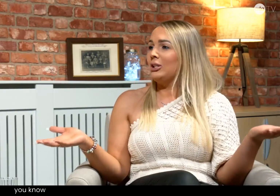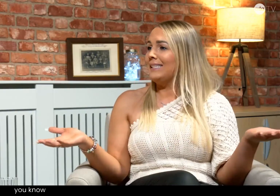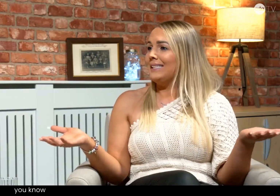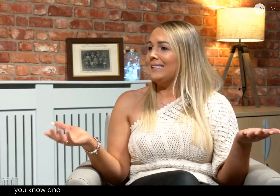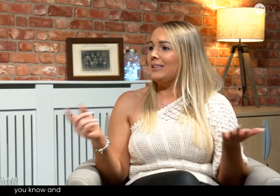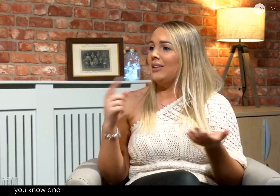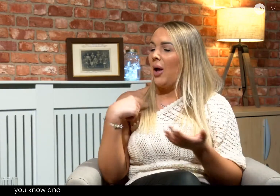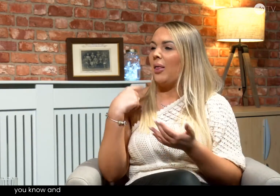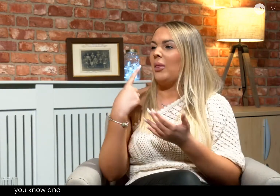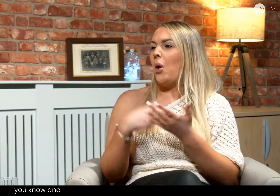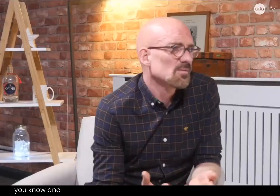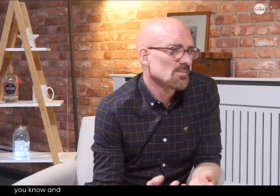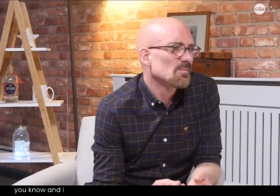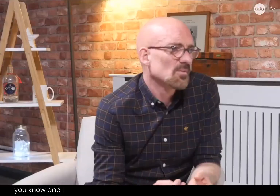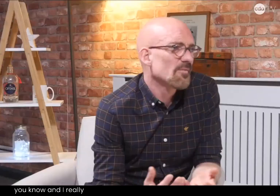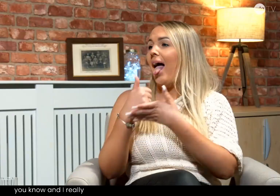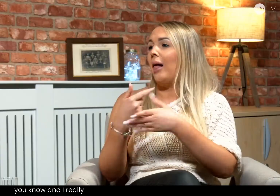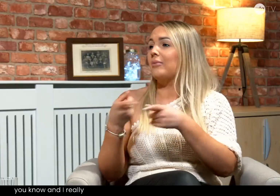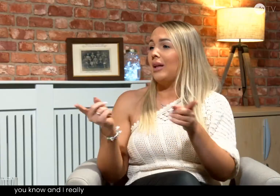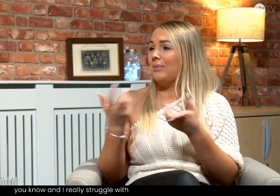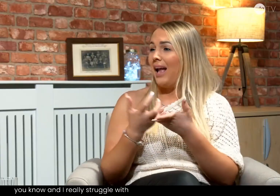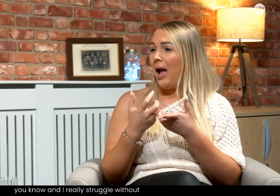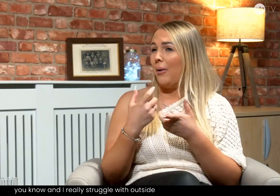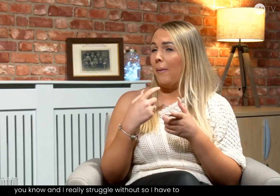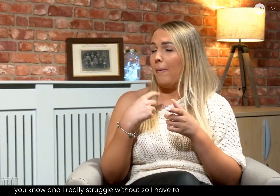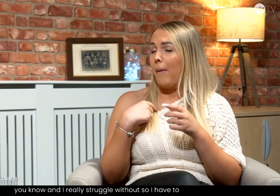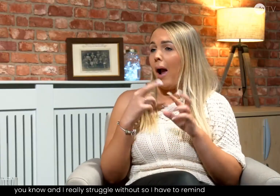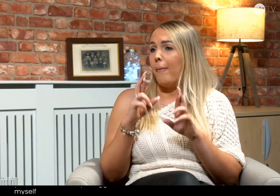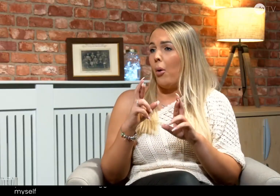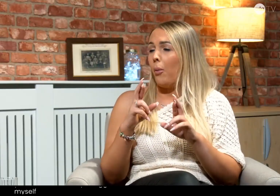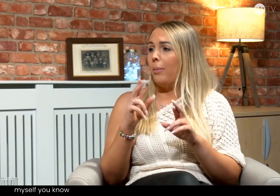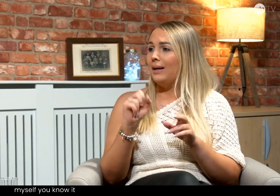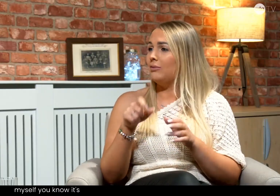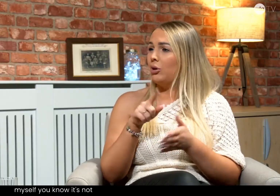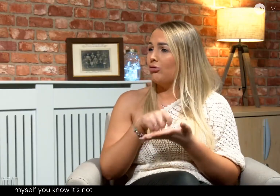really struggle with that because I have to remind myself, you know, it's not possible to help everybody.